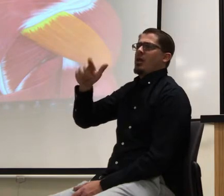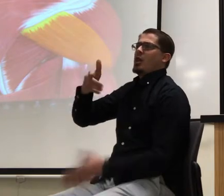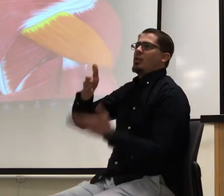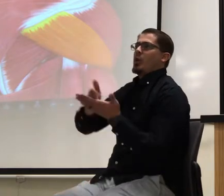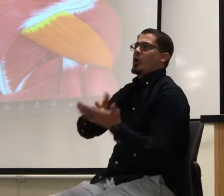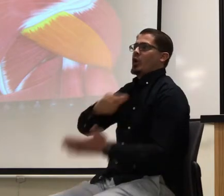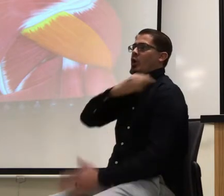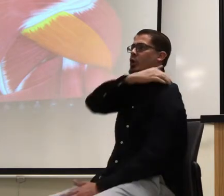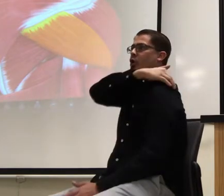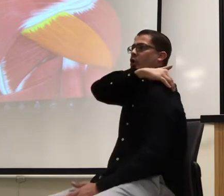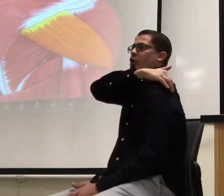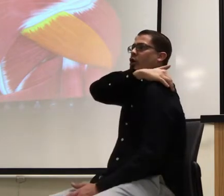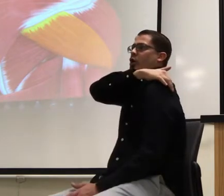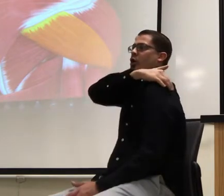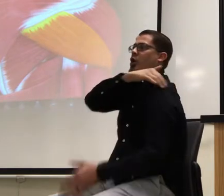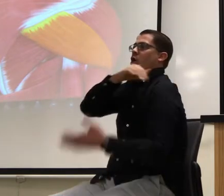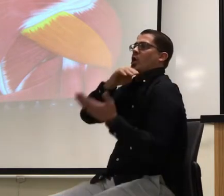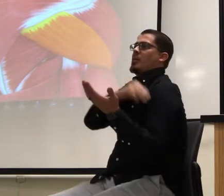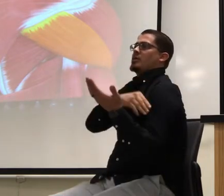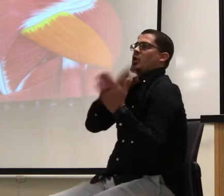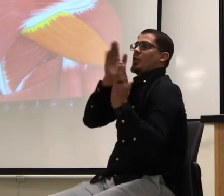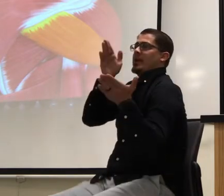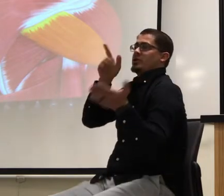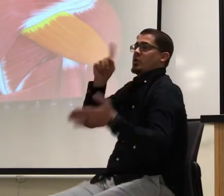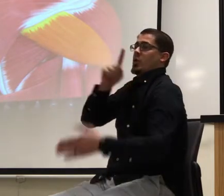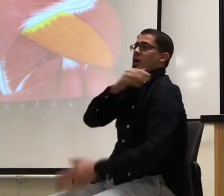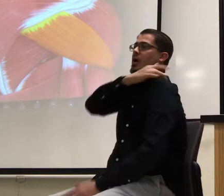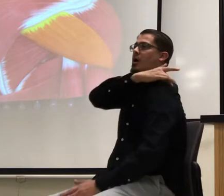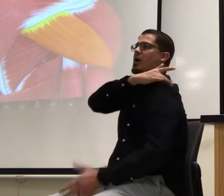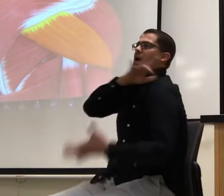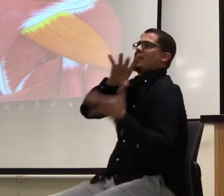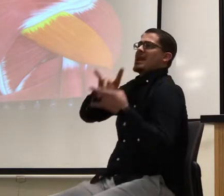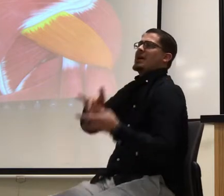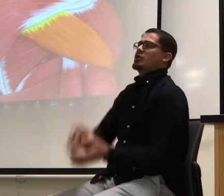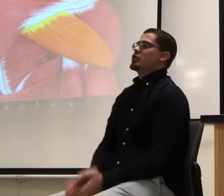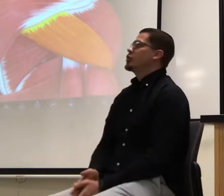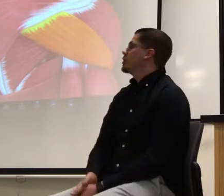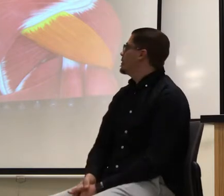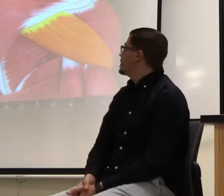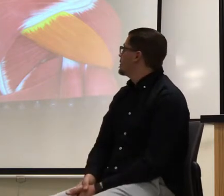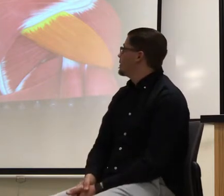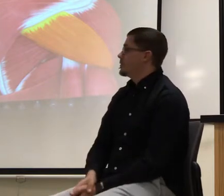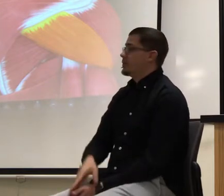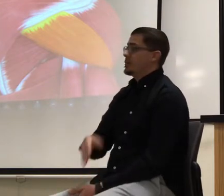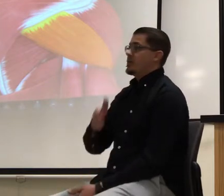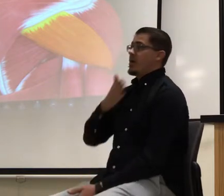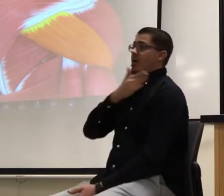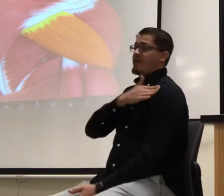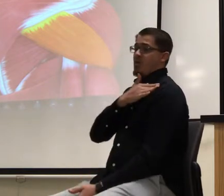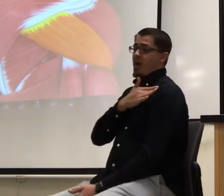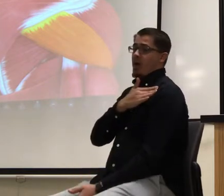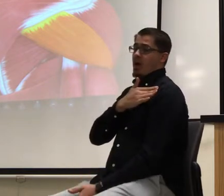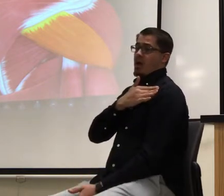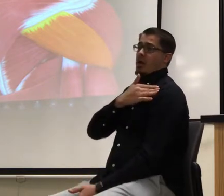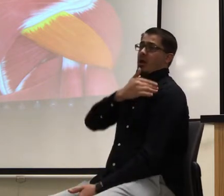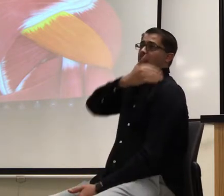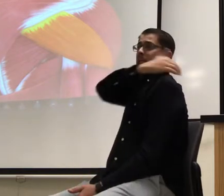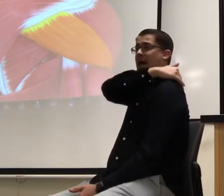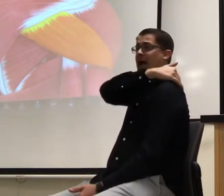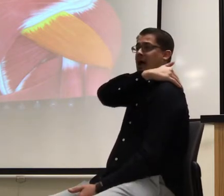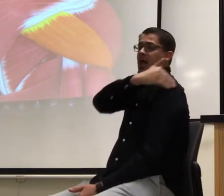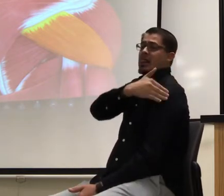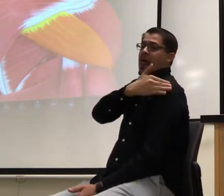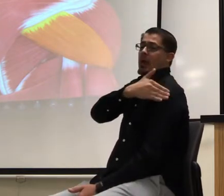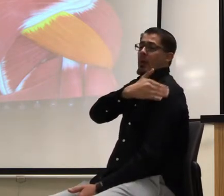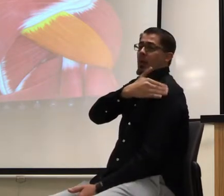So another muscle where you gotta pay attention to where I put the piece of tape, front, back, or lateral, so for each part